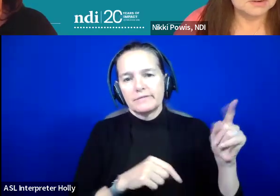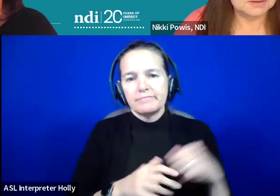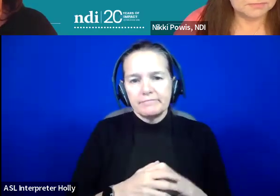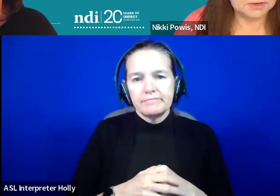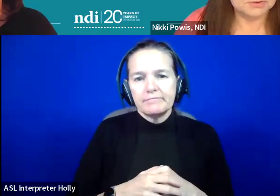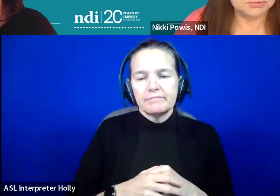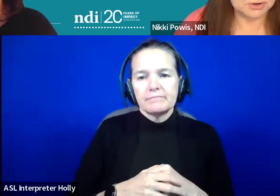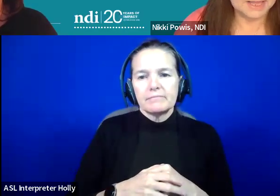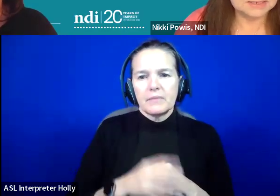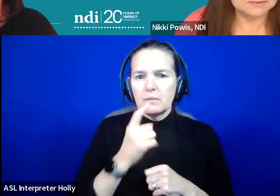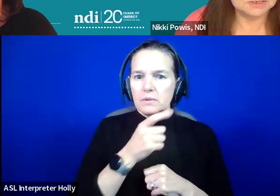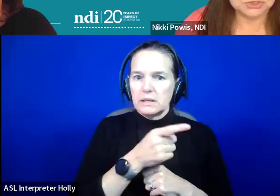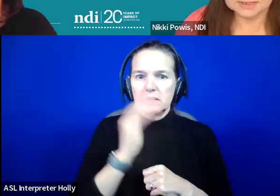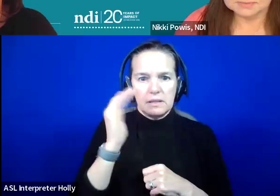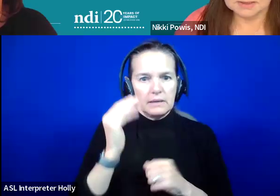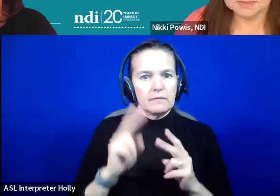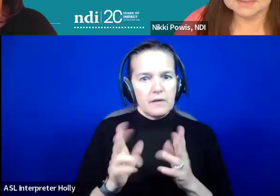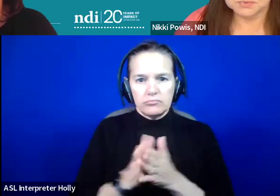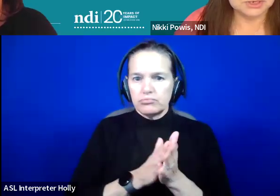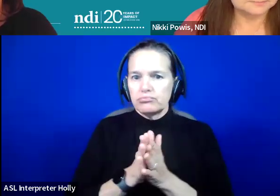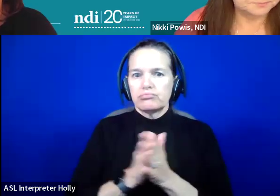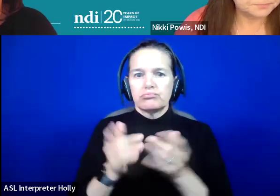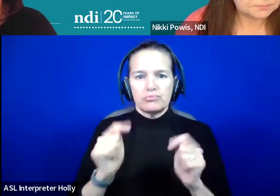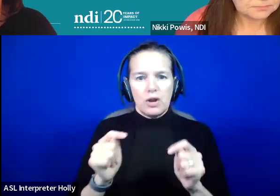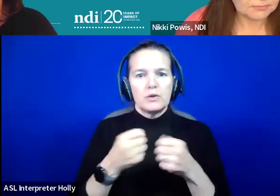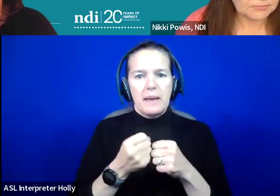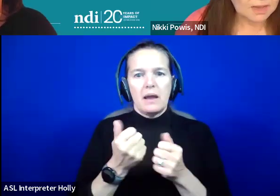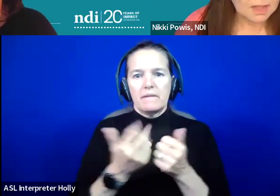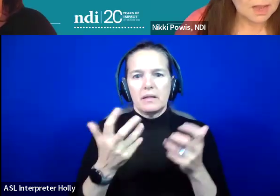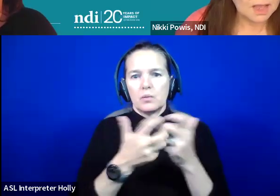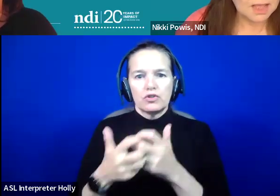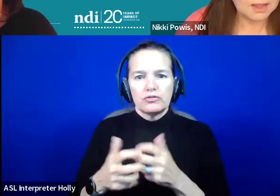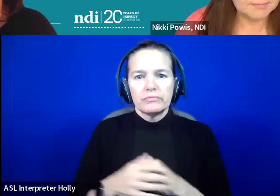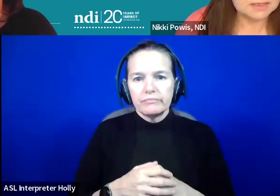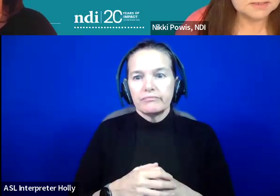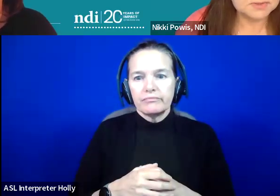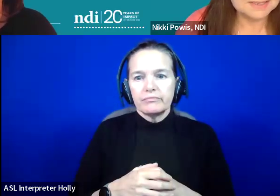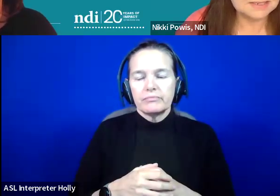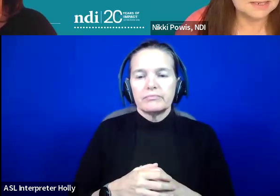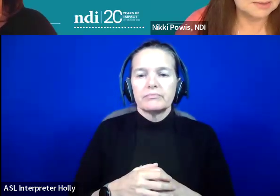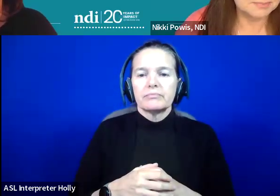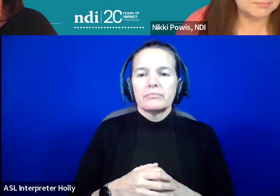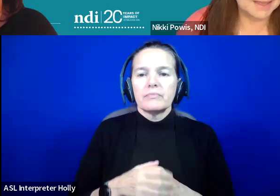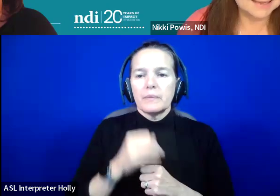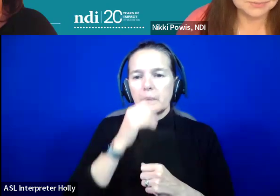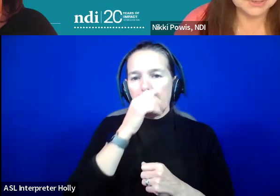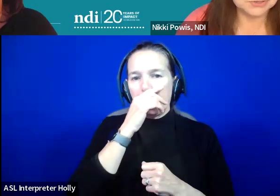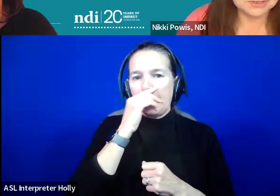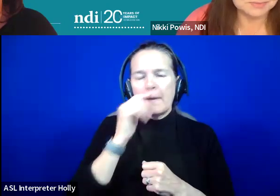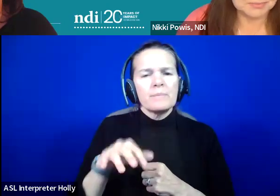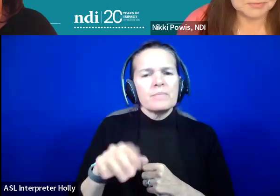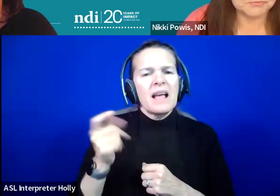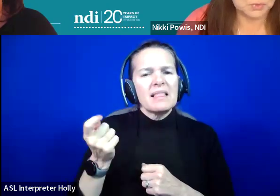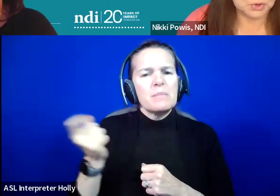to be very, very proactive in trying to make things work. Mhm. Agreed. So this is a little bit back to